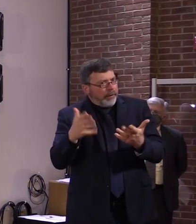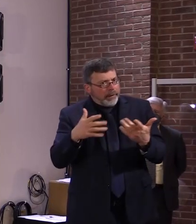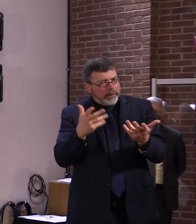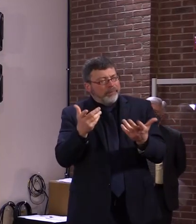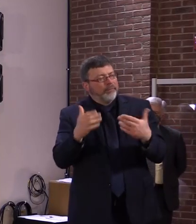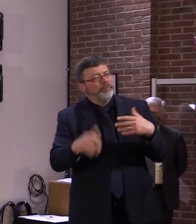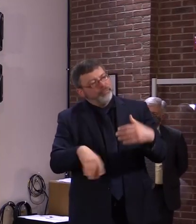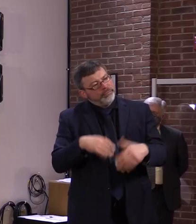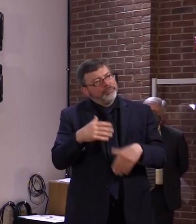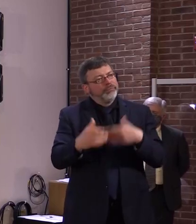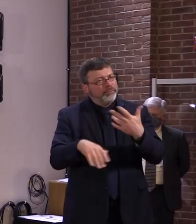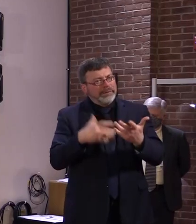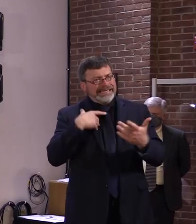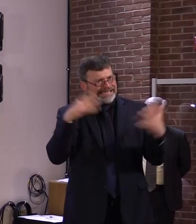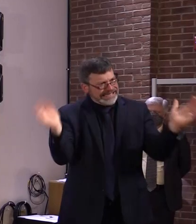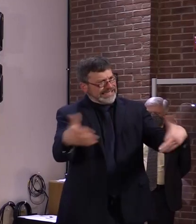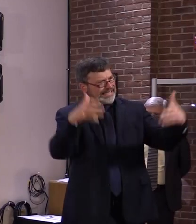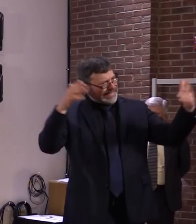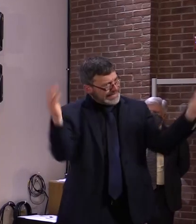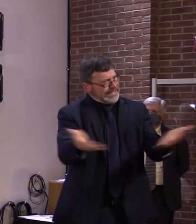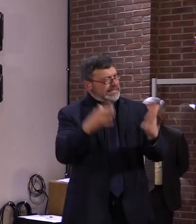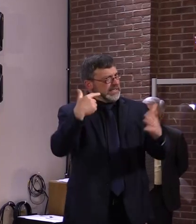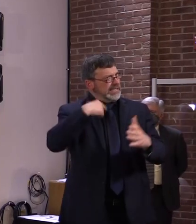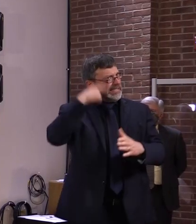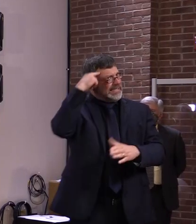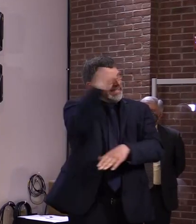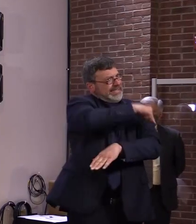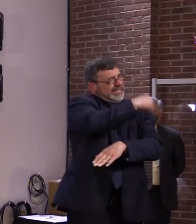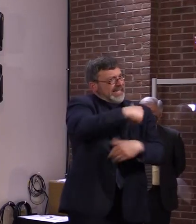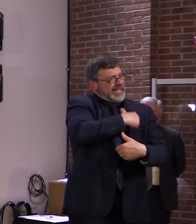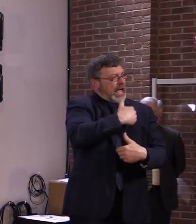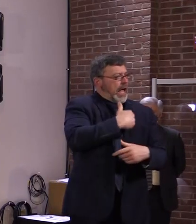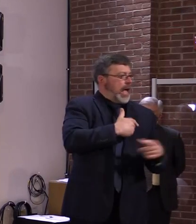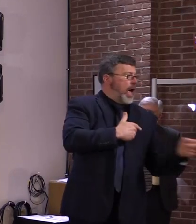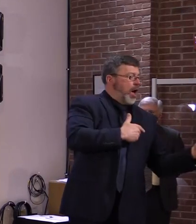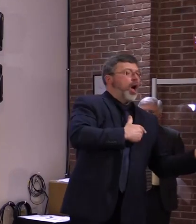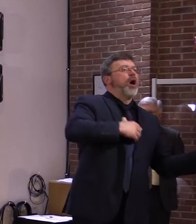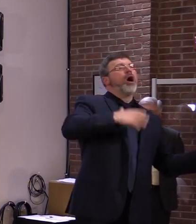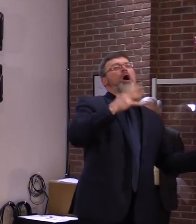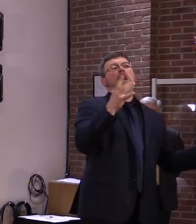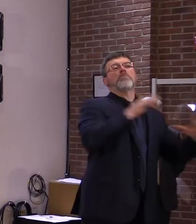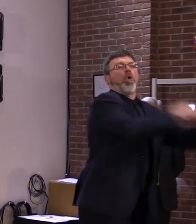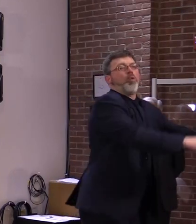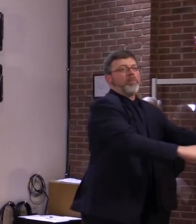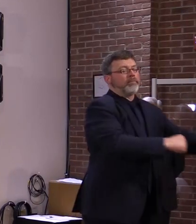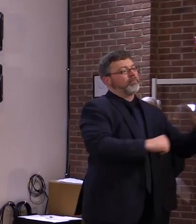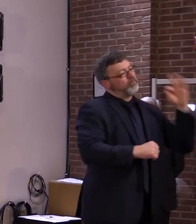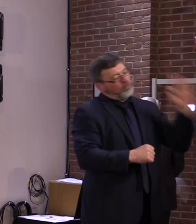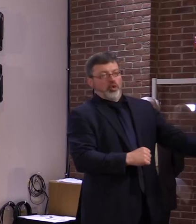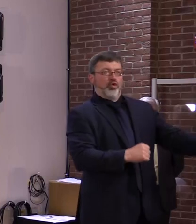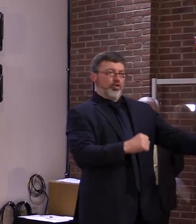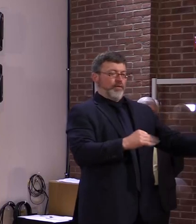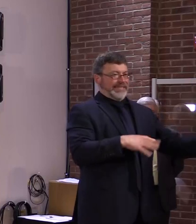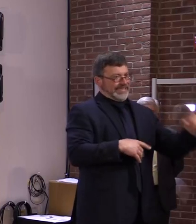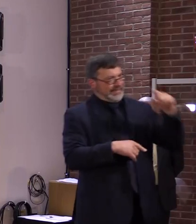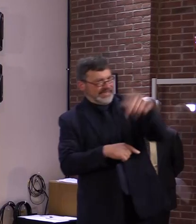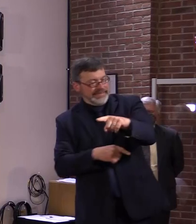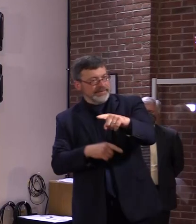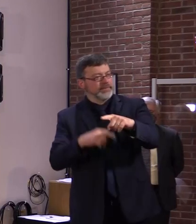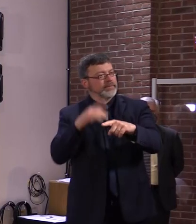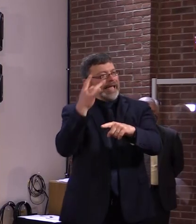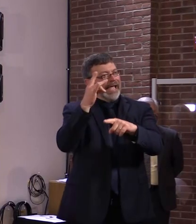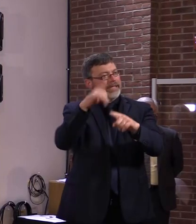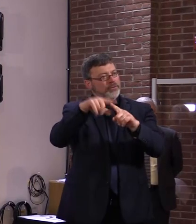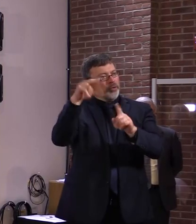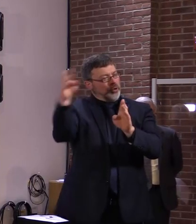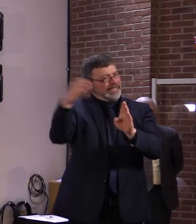We're trying to figure out ways. Secretary Smith had talked about some of the strategies we're putting into place. And we'll